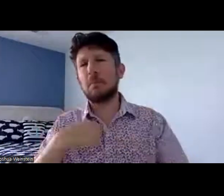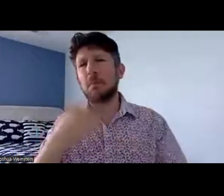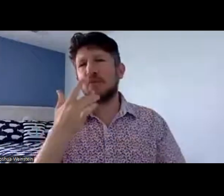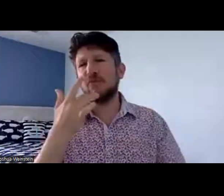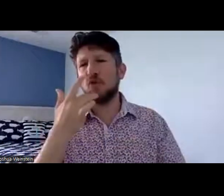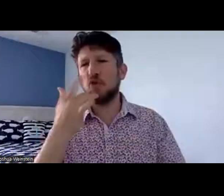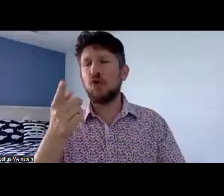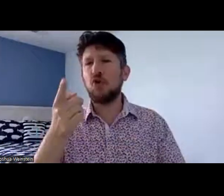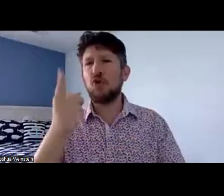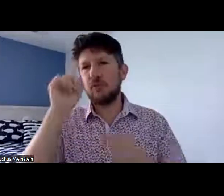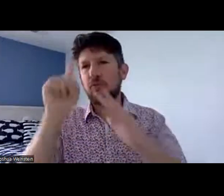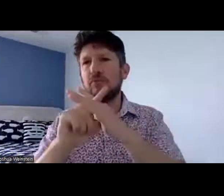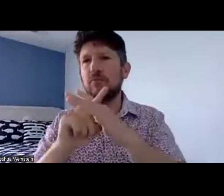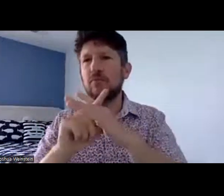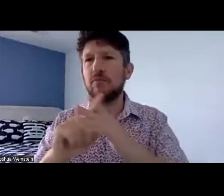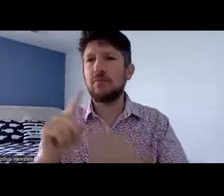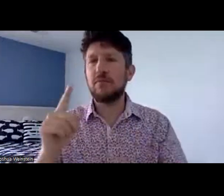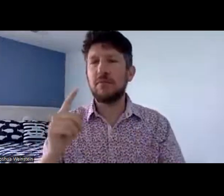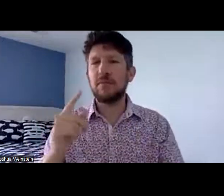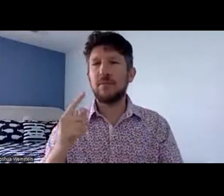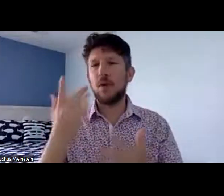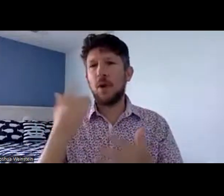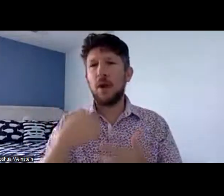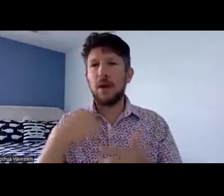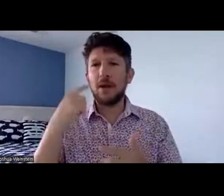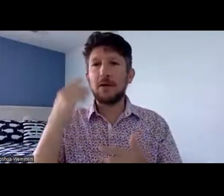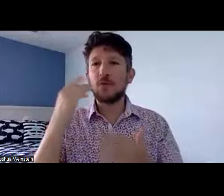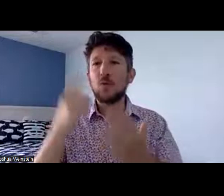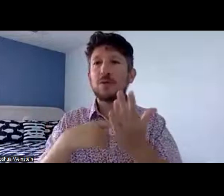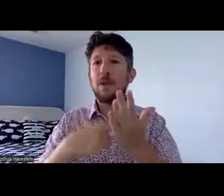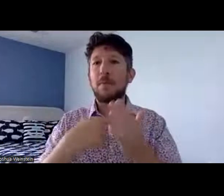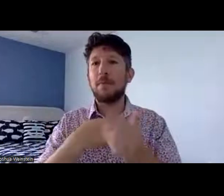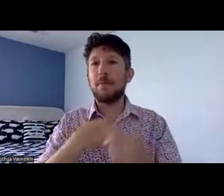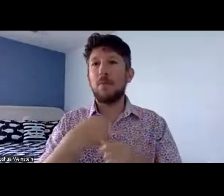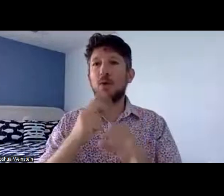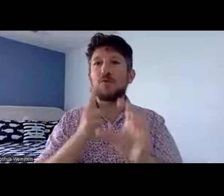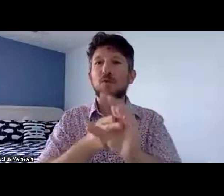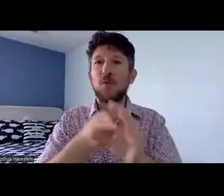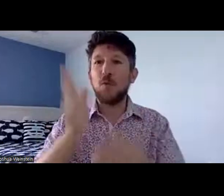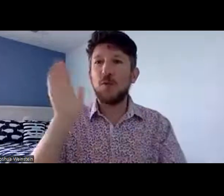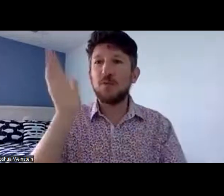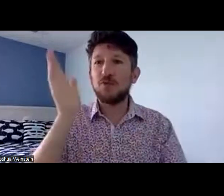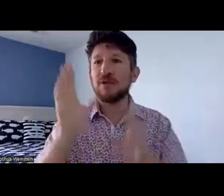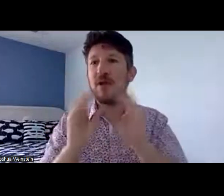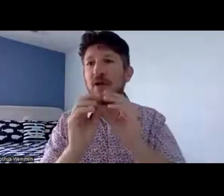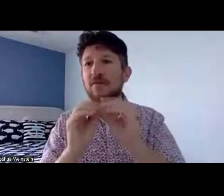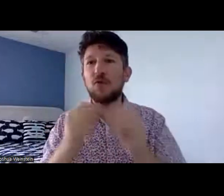There's going to be some question and answer at the end, but if something comes to mind during the presentation,